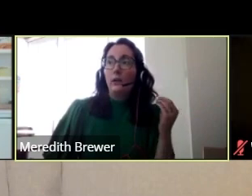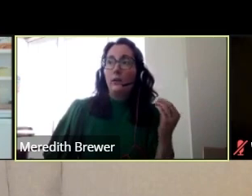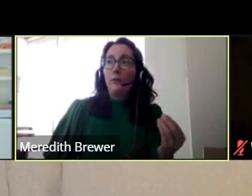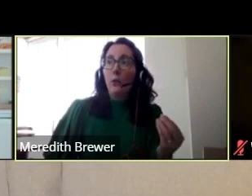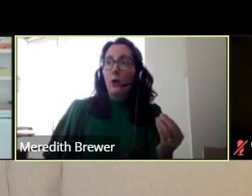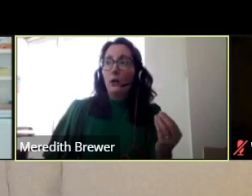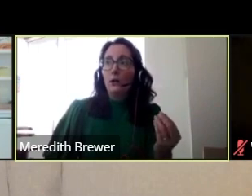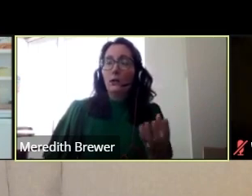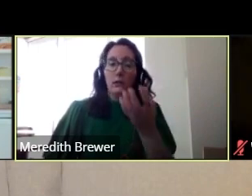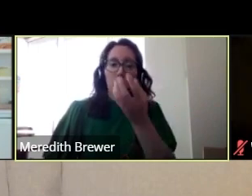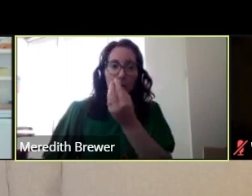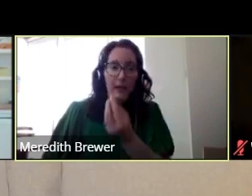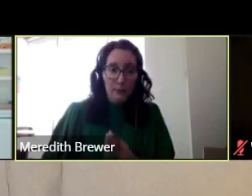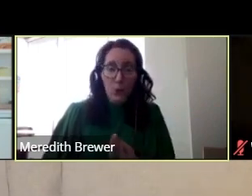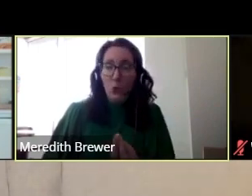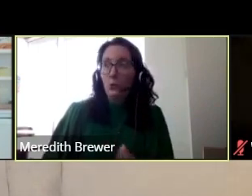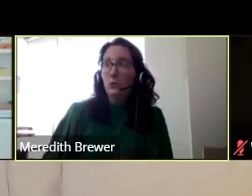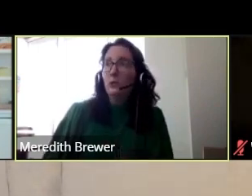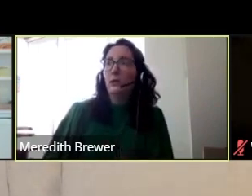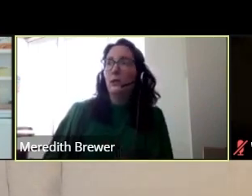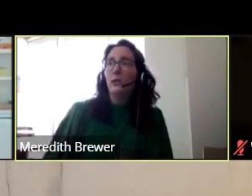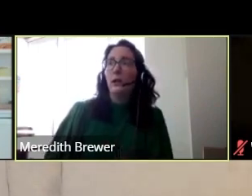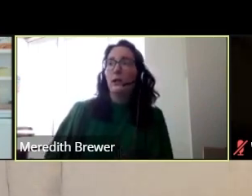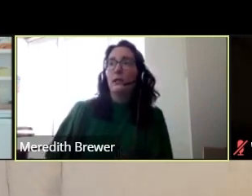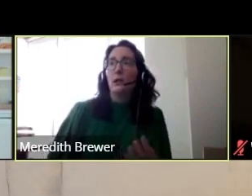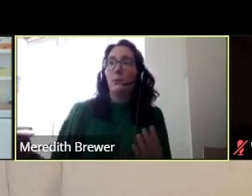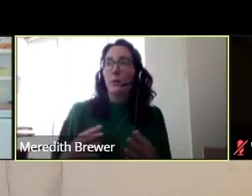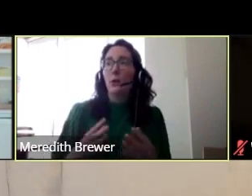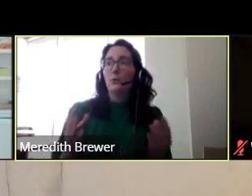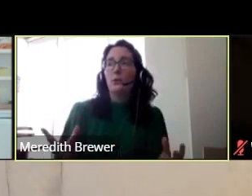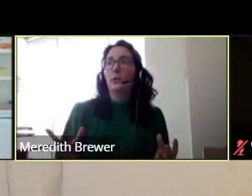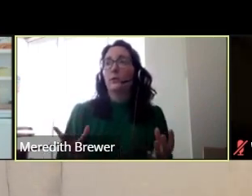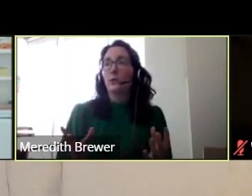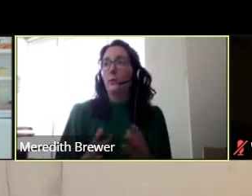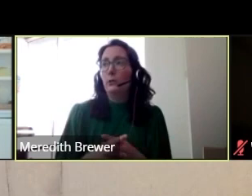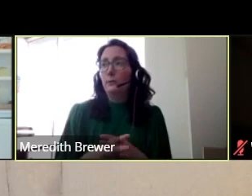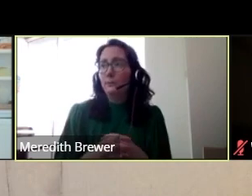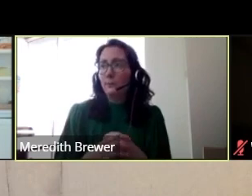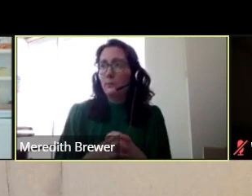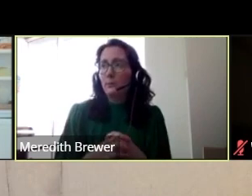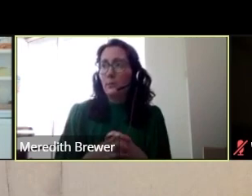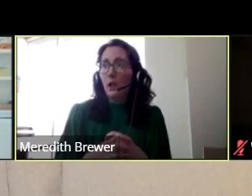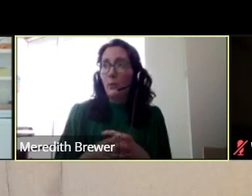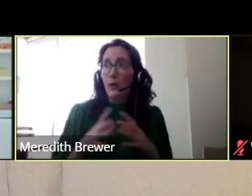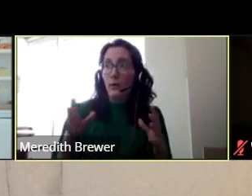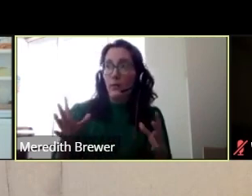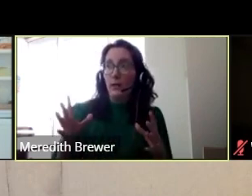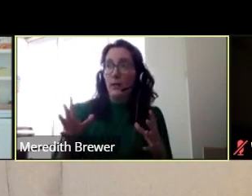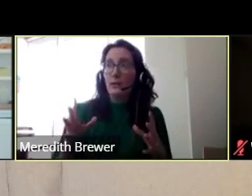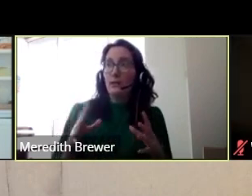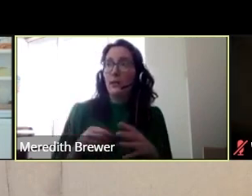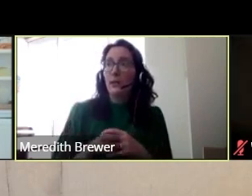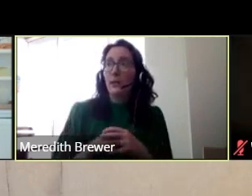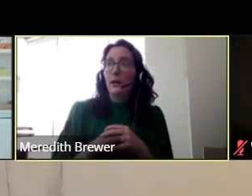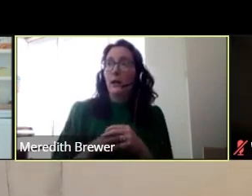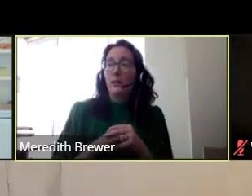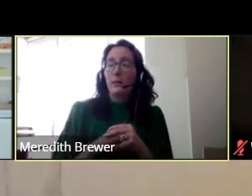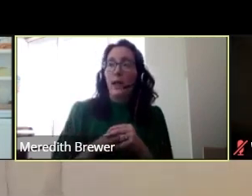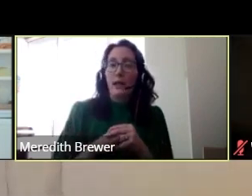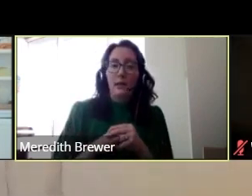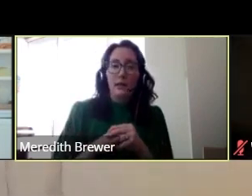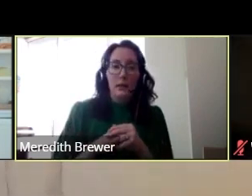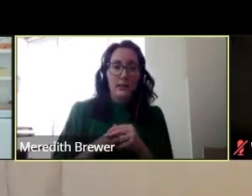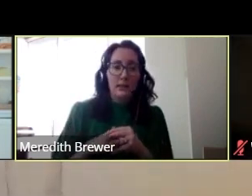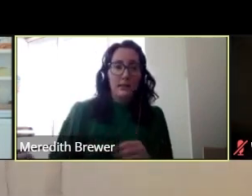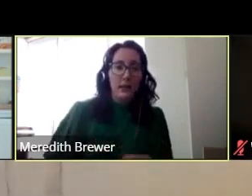year 4, in bold, there is a proposed deliverable around governance